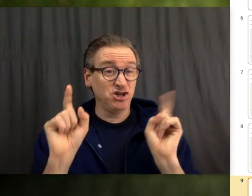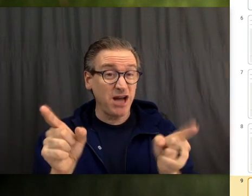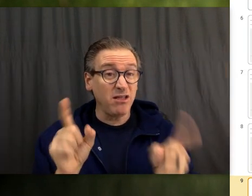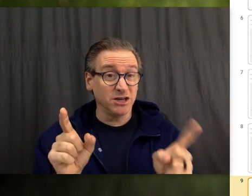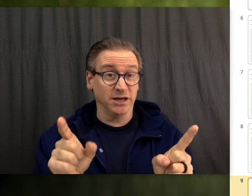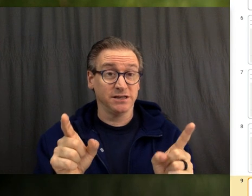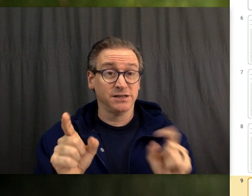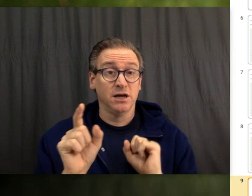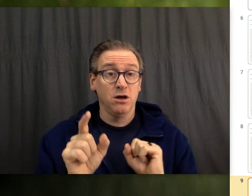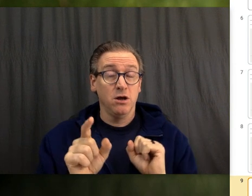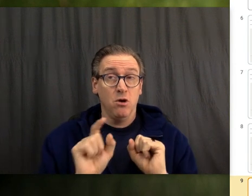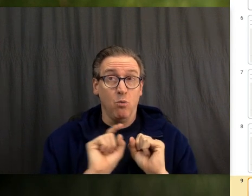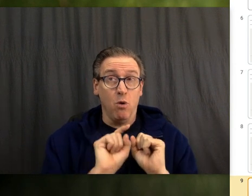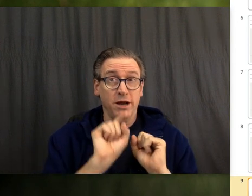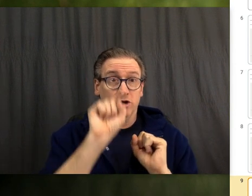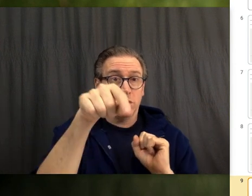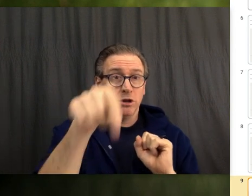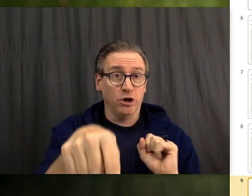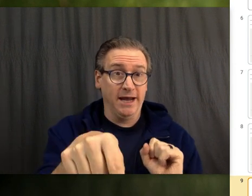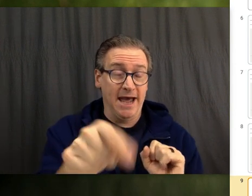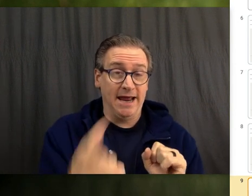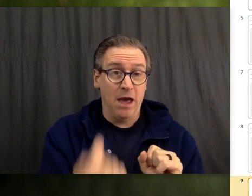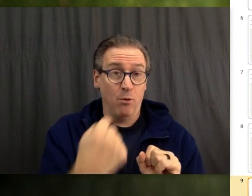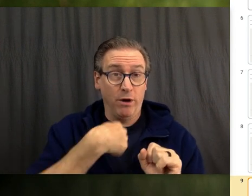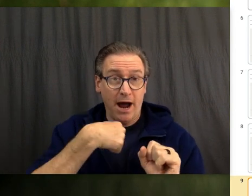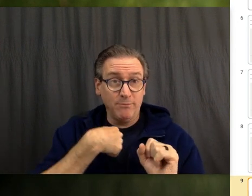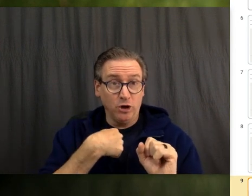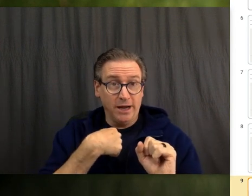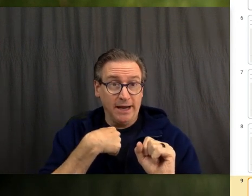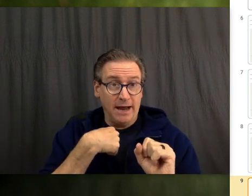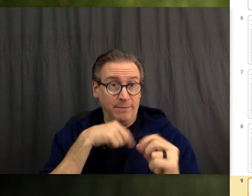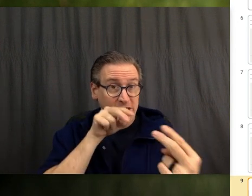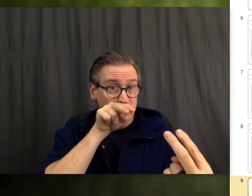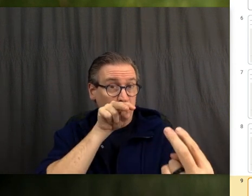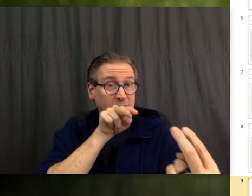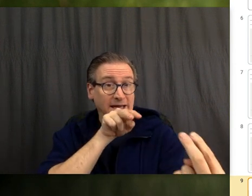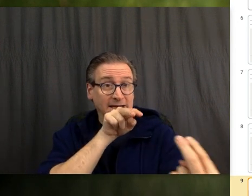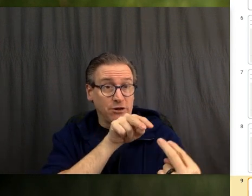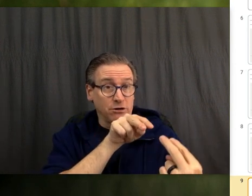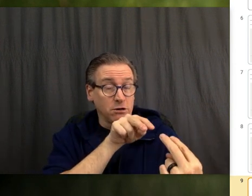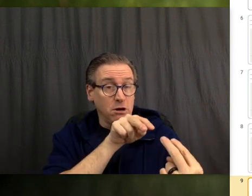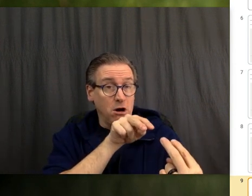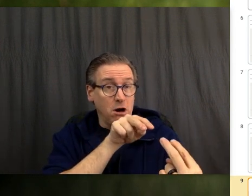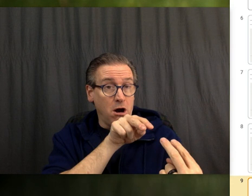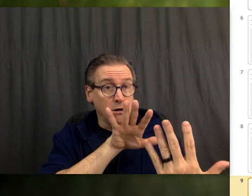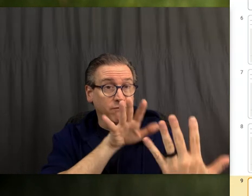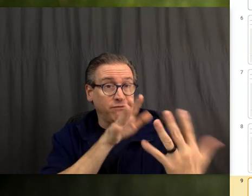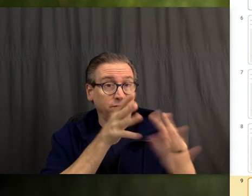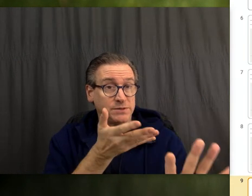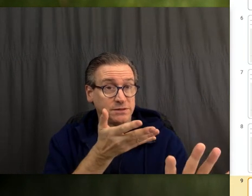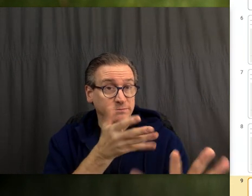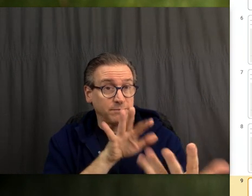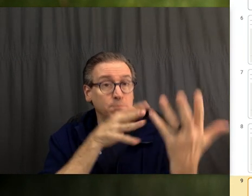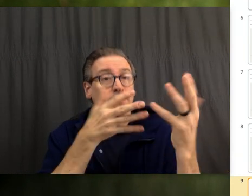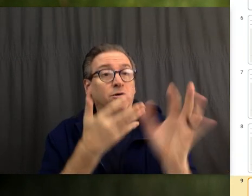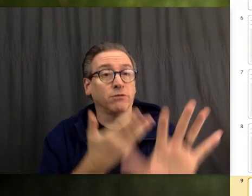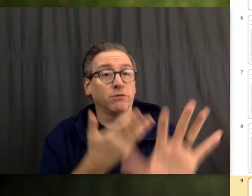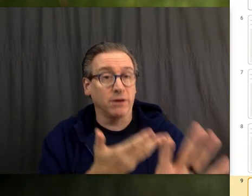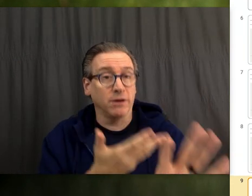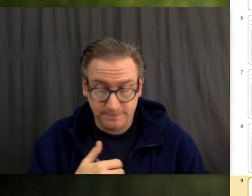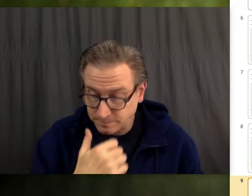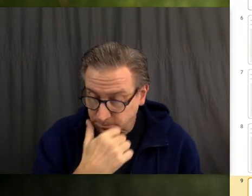the challenge is what you're looking at and what I'm looking at, because we're looking at each other, are flips, are